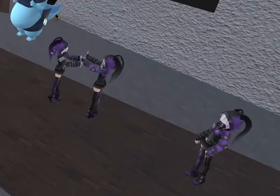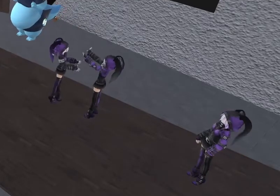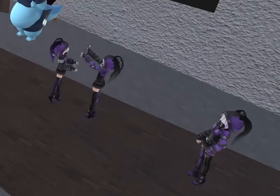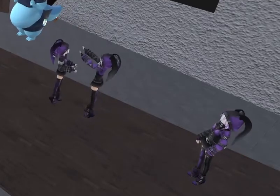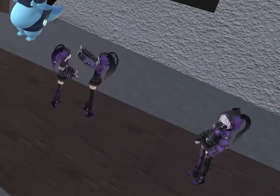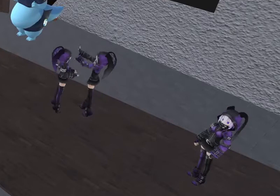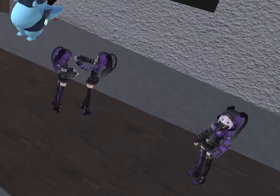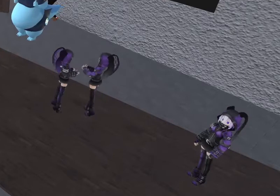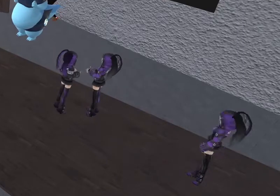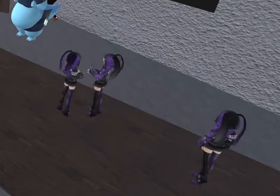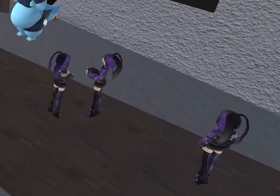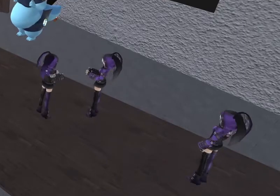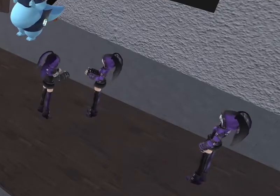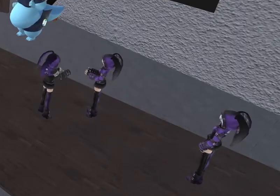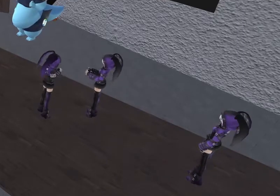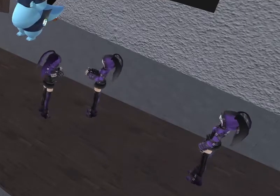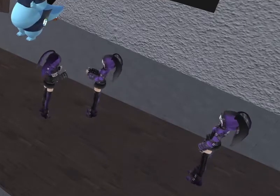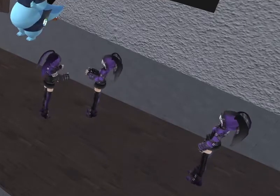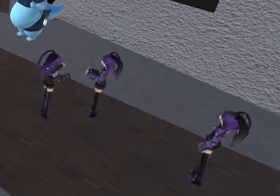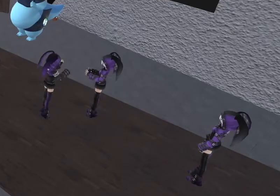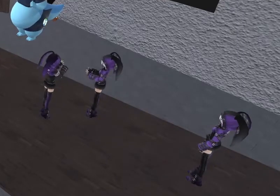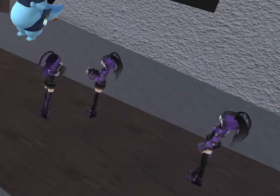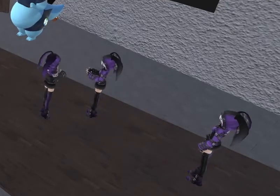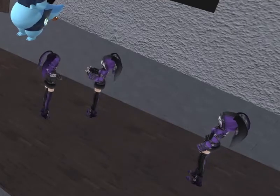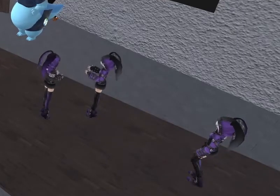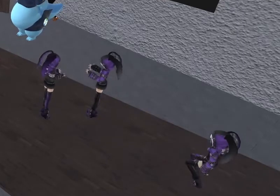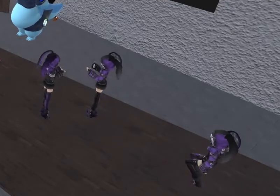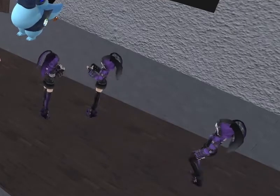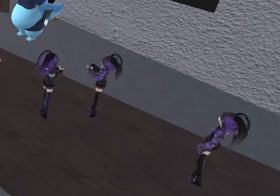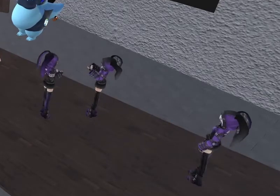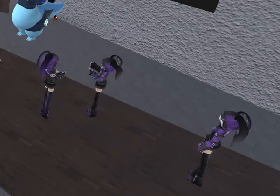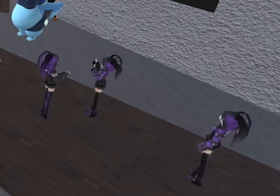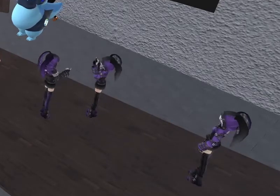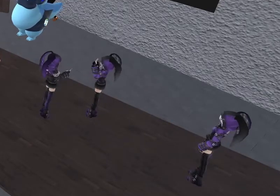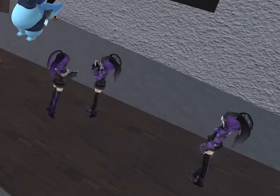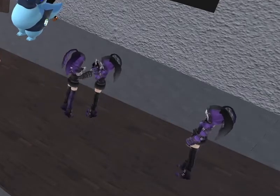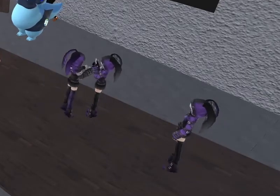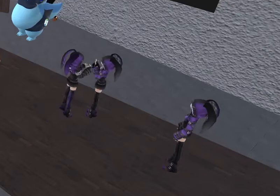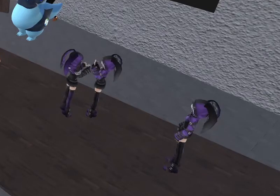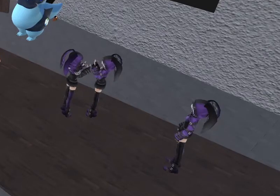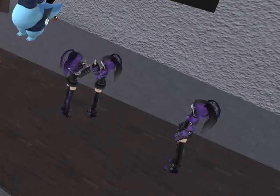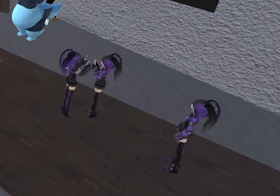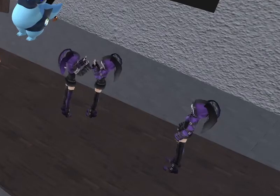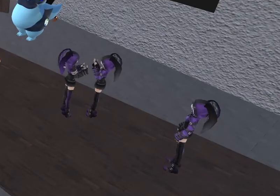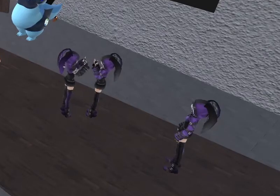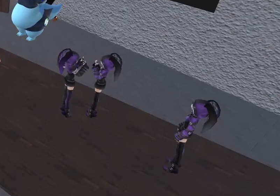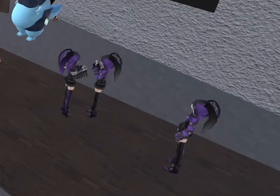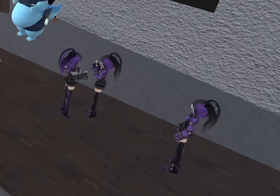You're gonna go to the right. You're to the left. Whoever steps forward. Vi, you're gonna go to the right.